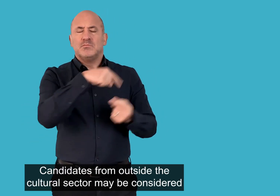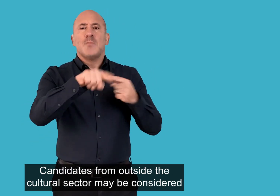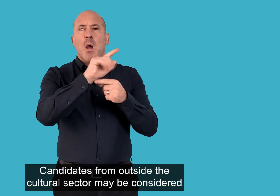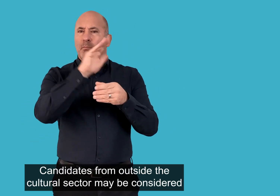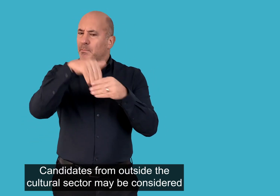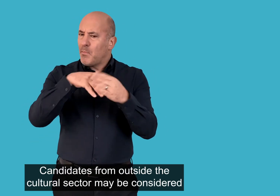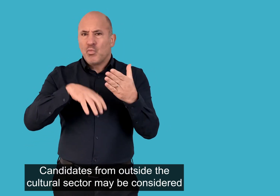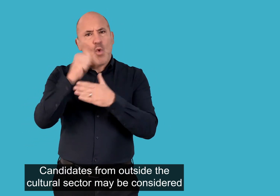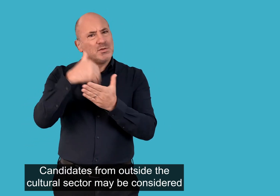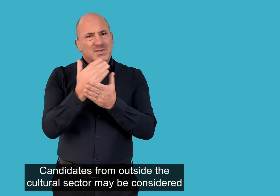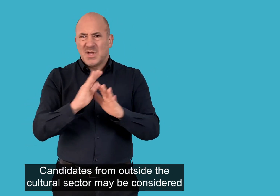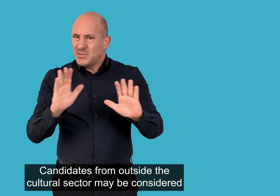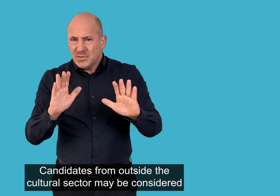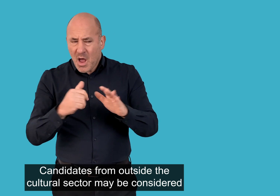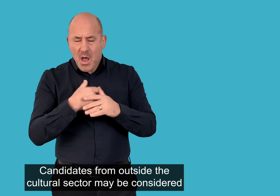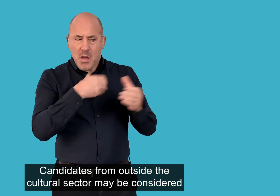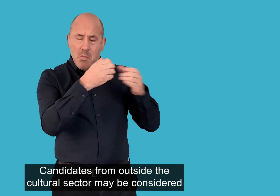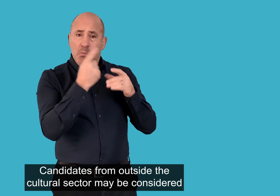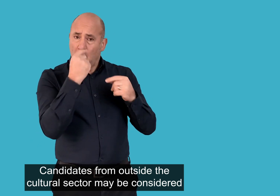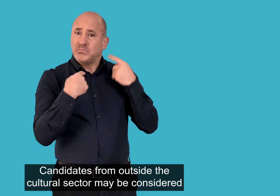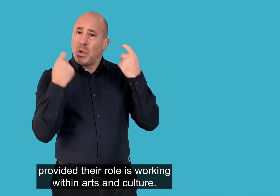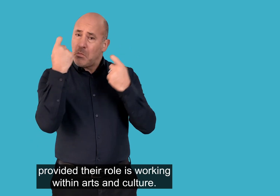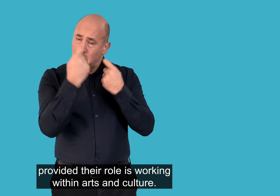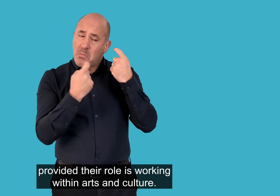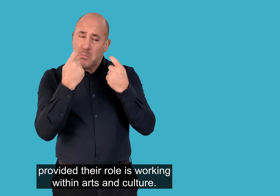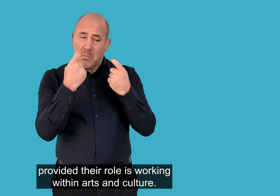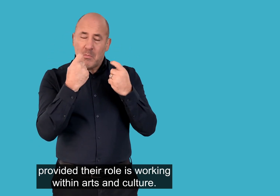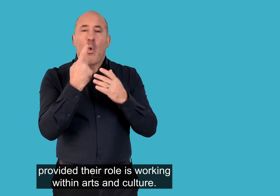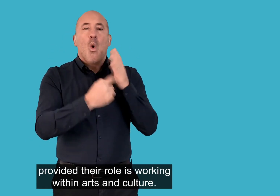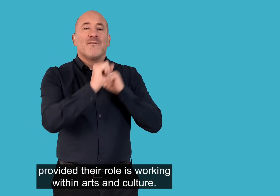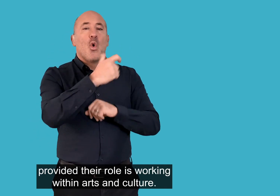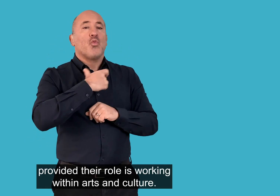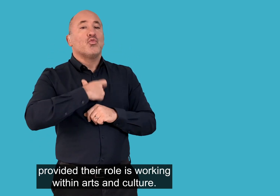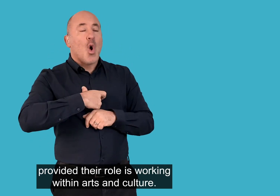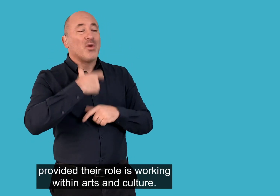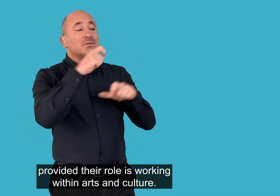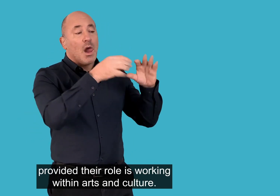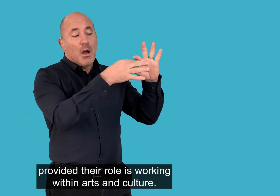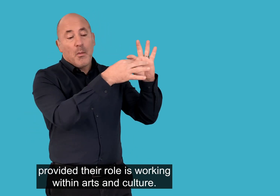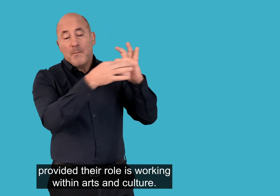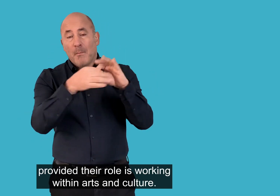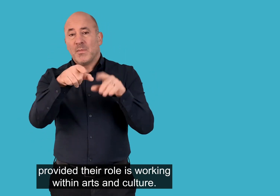Candidates from outside the cultural sector may be considered, provided their role is working within arts and